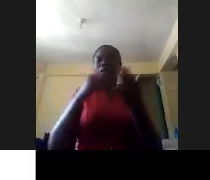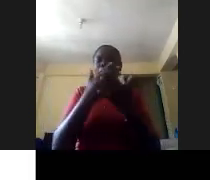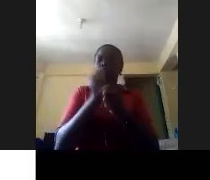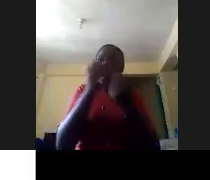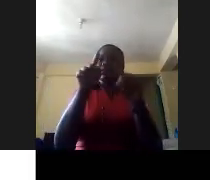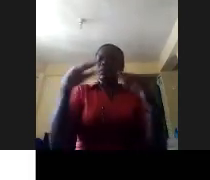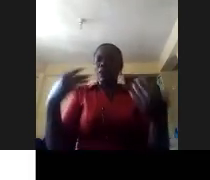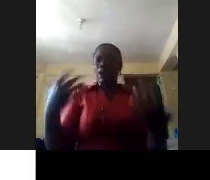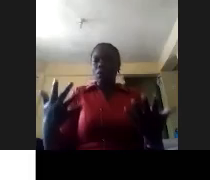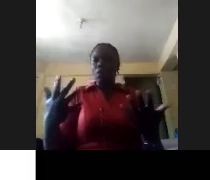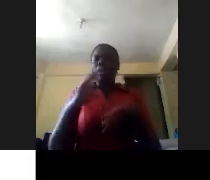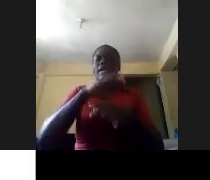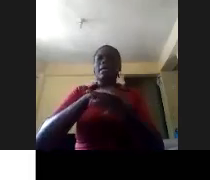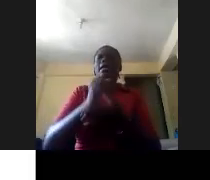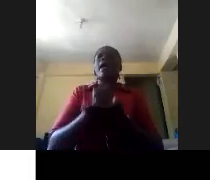help. Yeah.